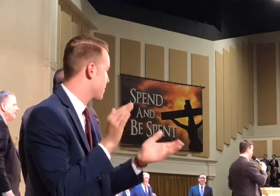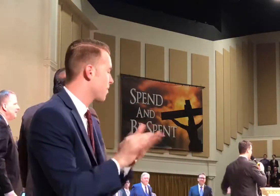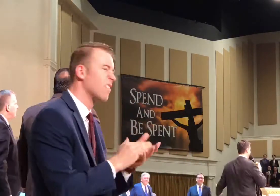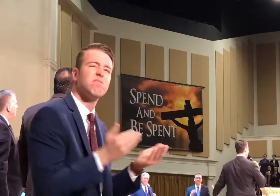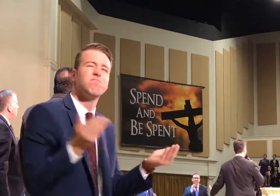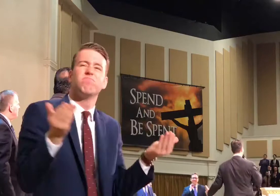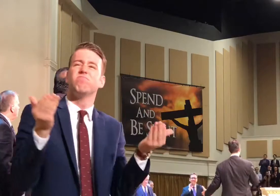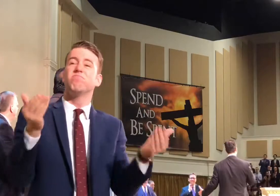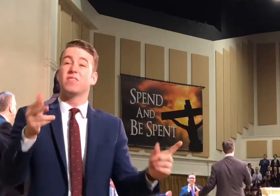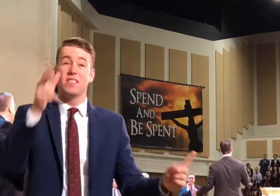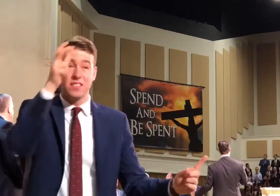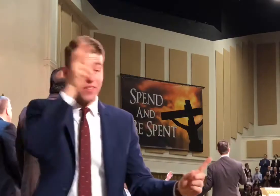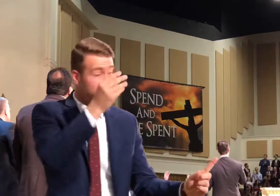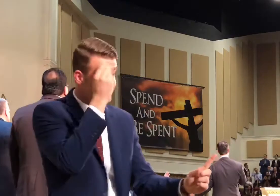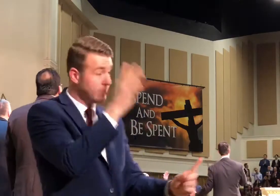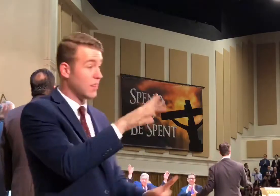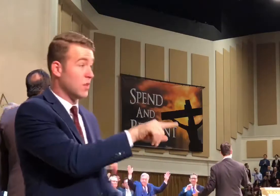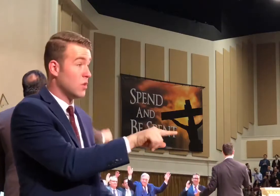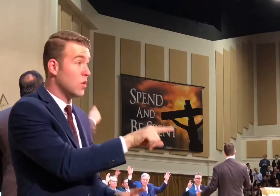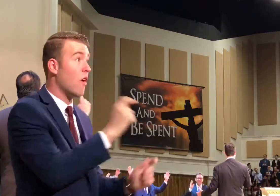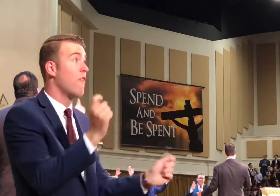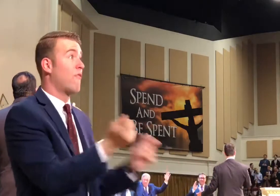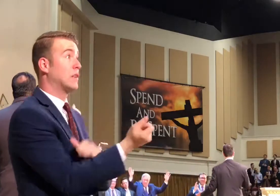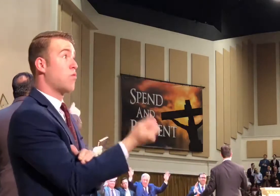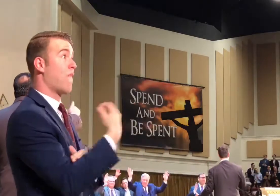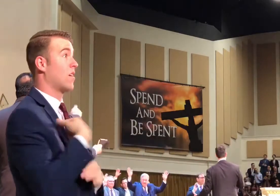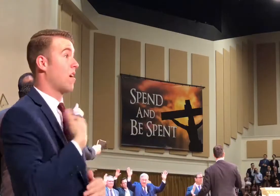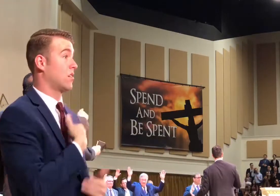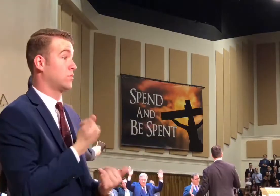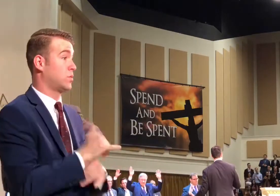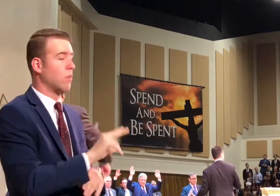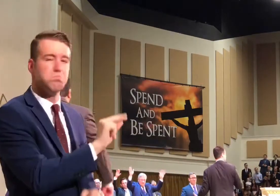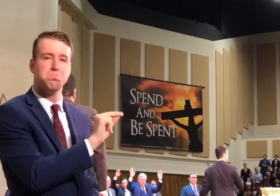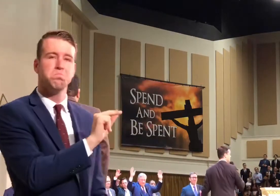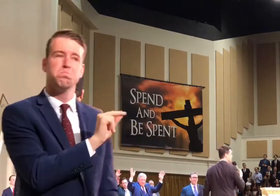Can we just look at the devil and say, you're not going to get victory over us tonight?